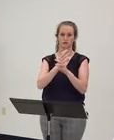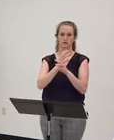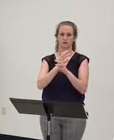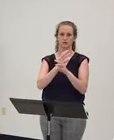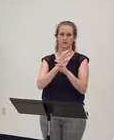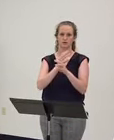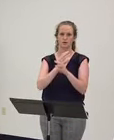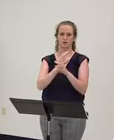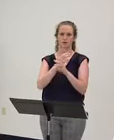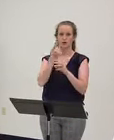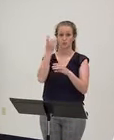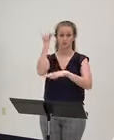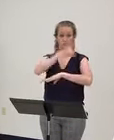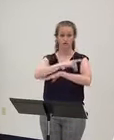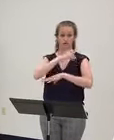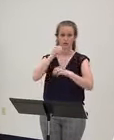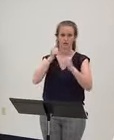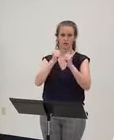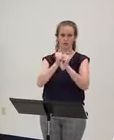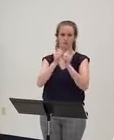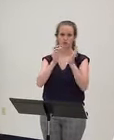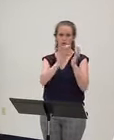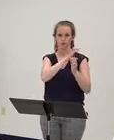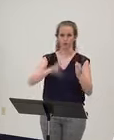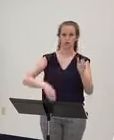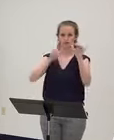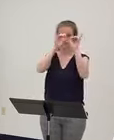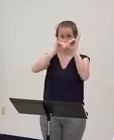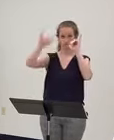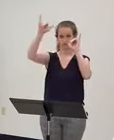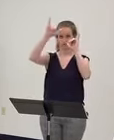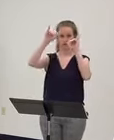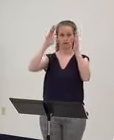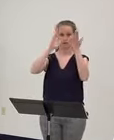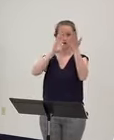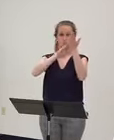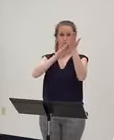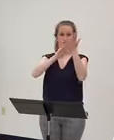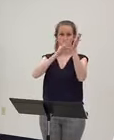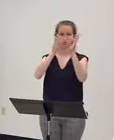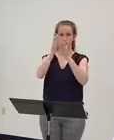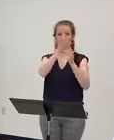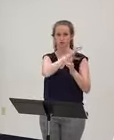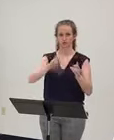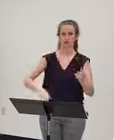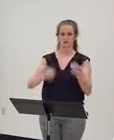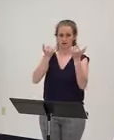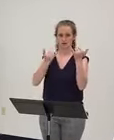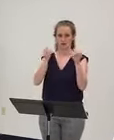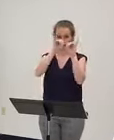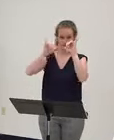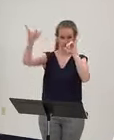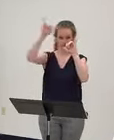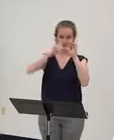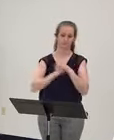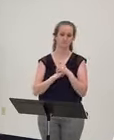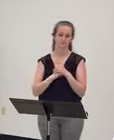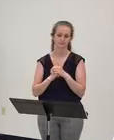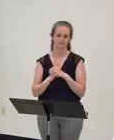and to one day be with him forever. Praise be Jesus Christ. now and